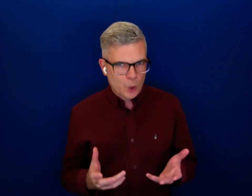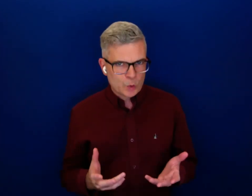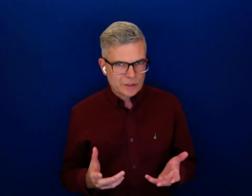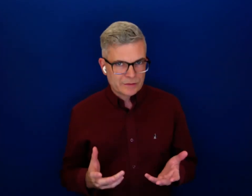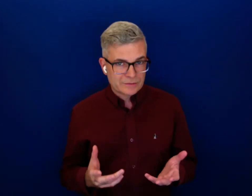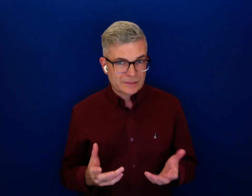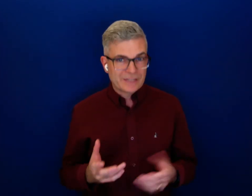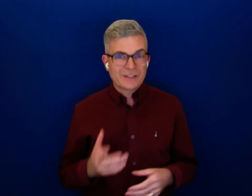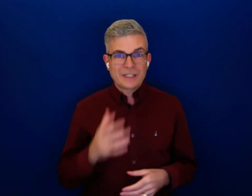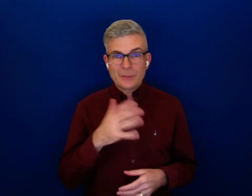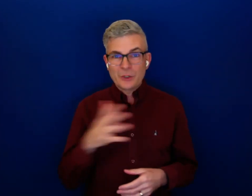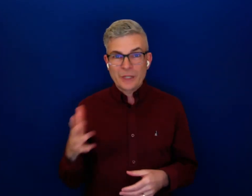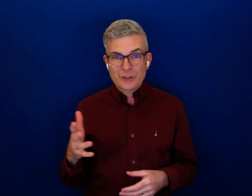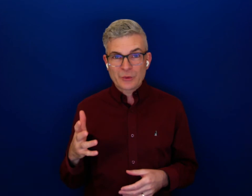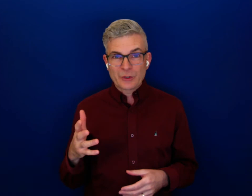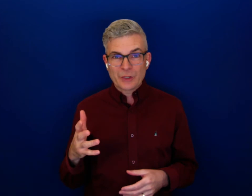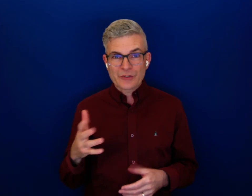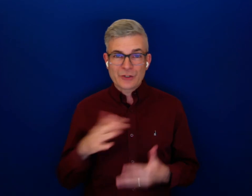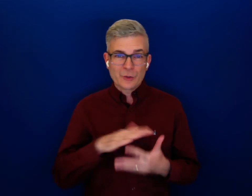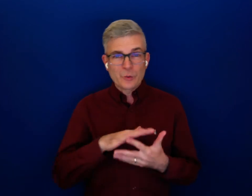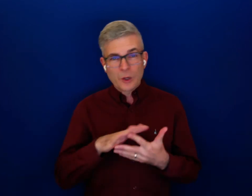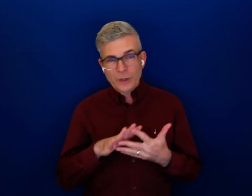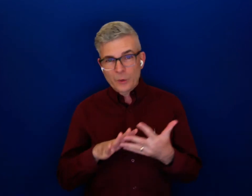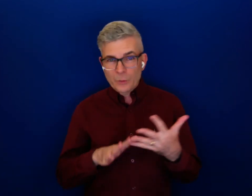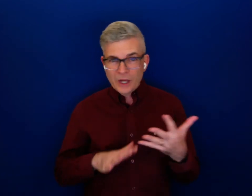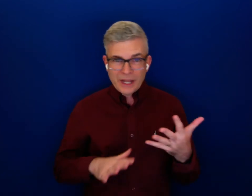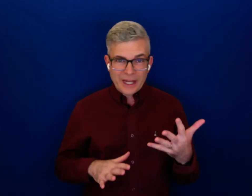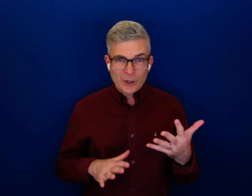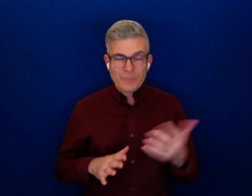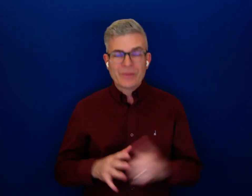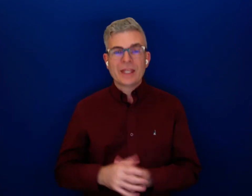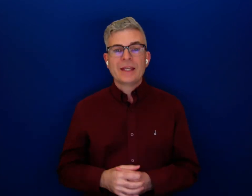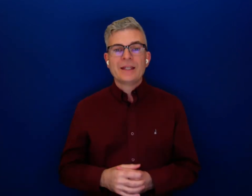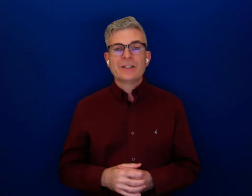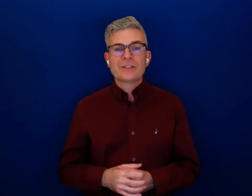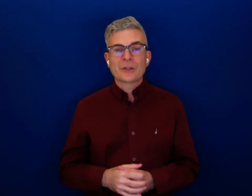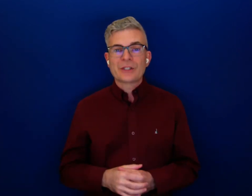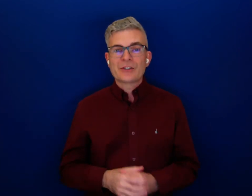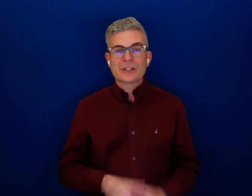old. It's a WH word question, who, what, where, when, why, how. So it's just,